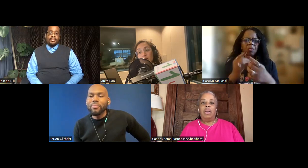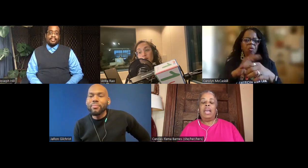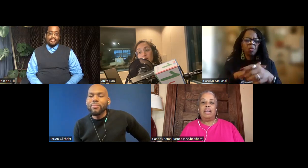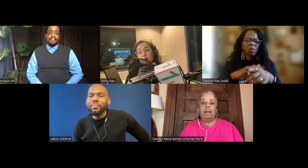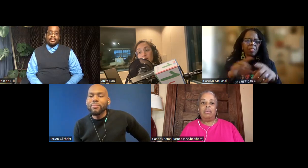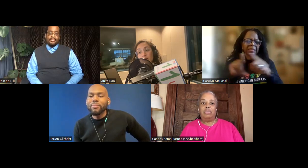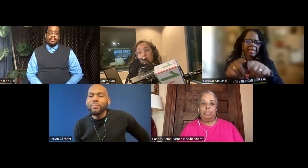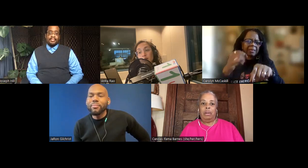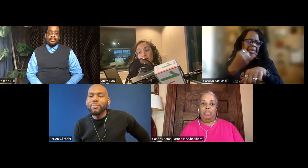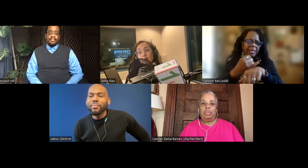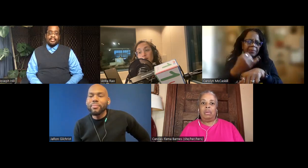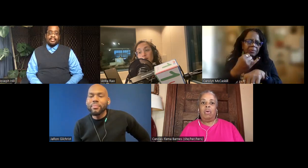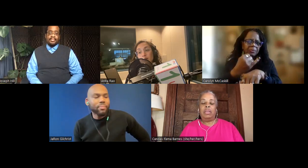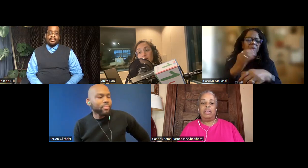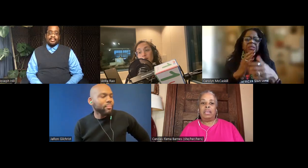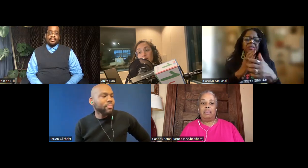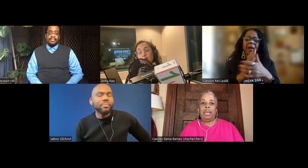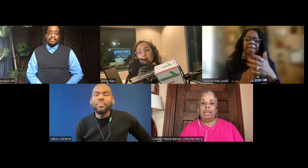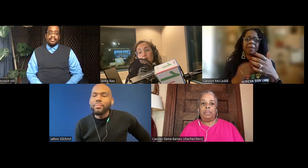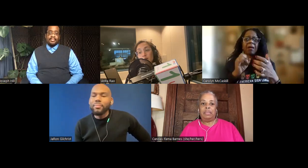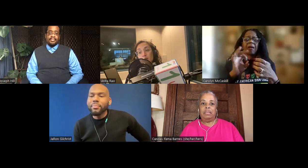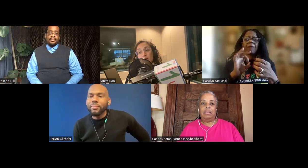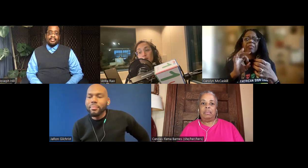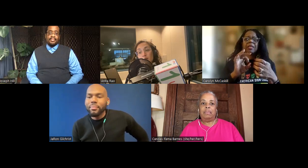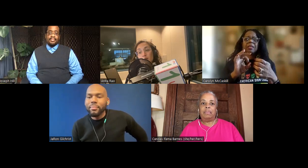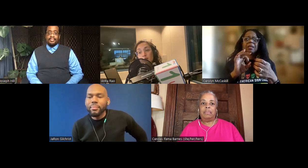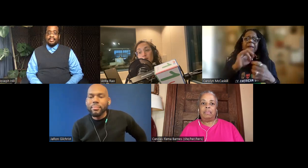Negro and colored departments on the same campuses.